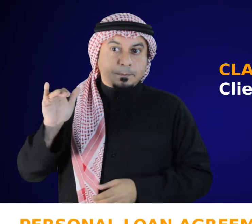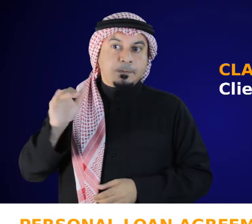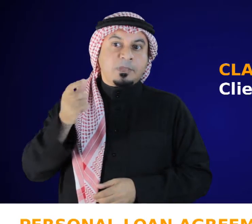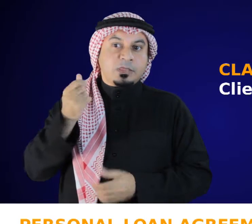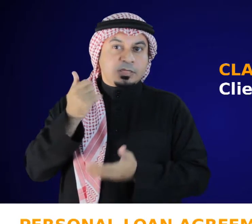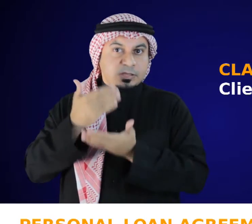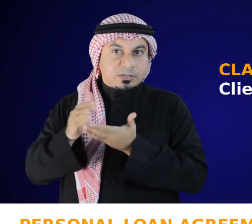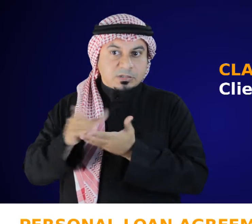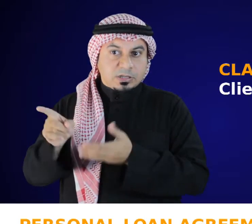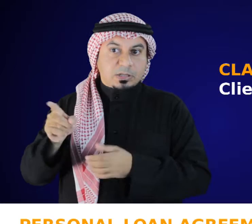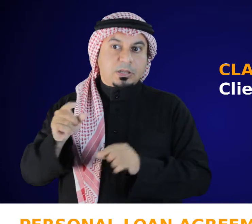opened accounts with the bank.